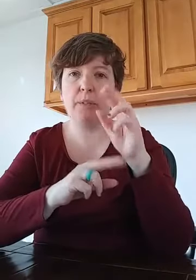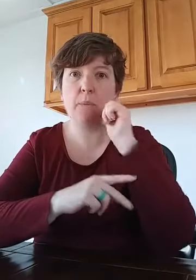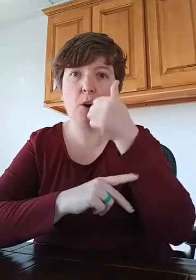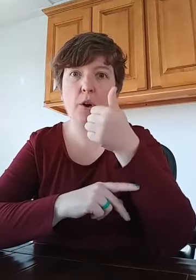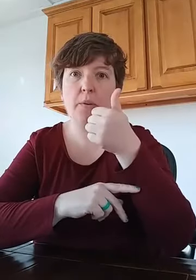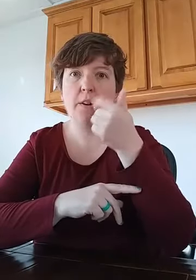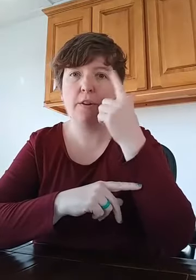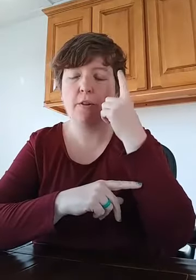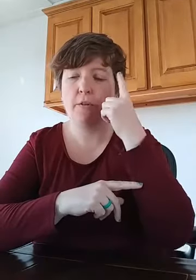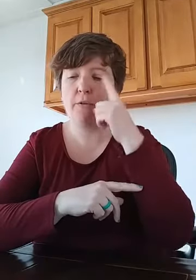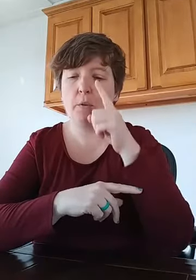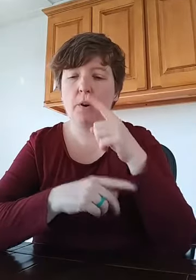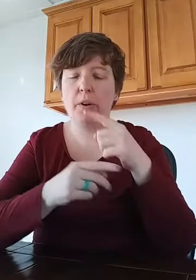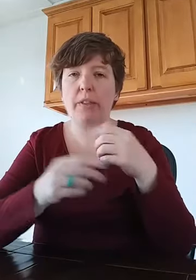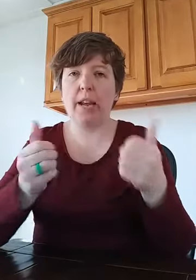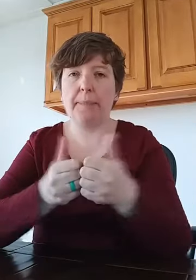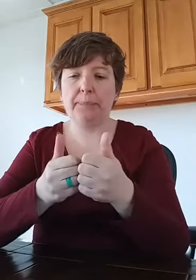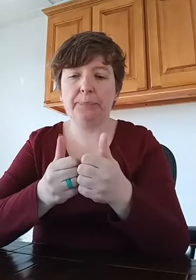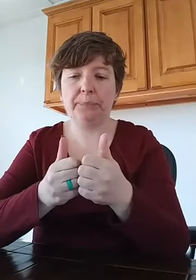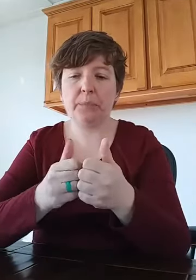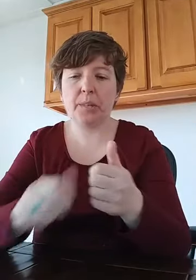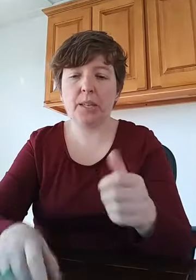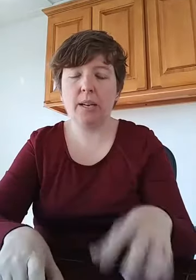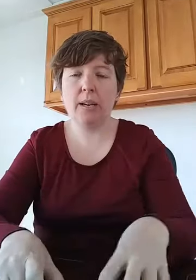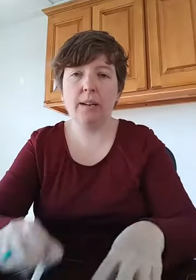tomorrow for the game.